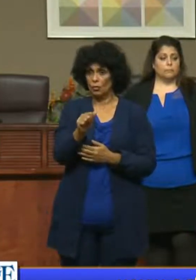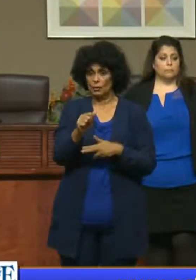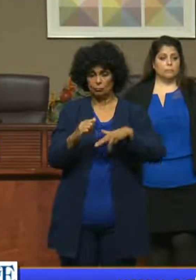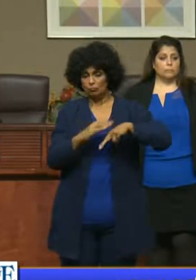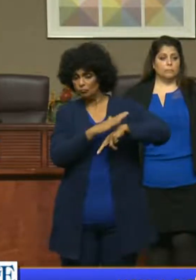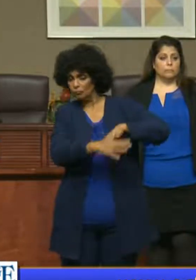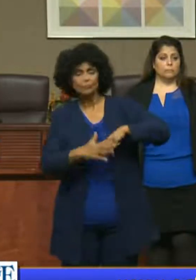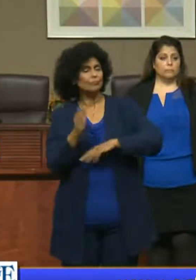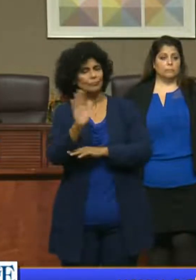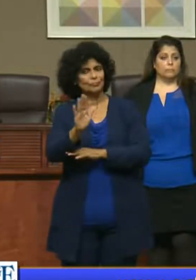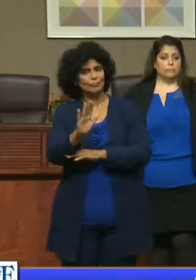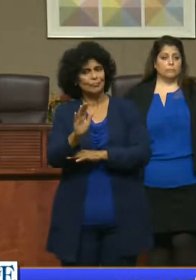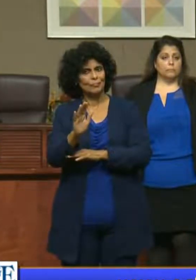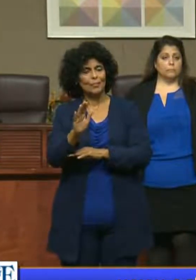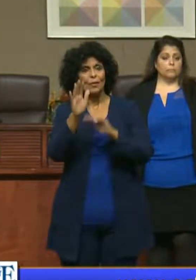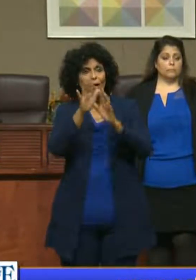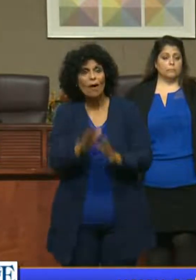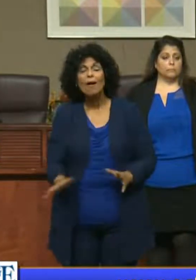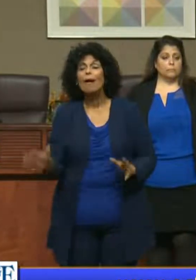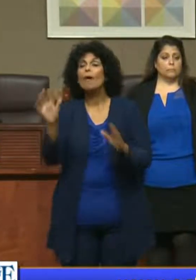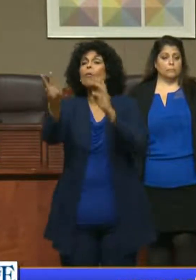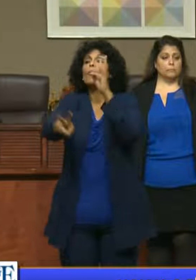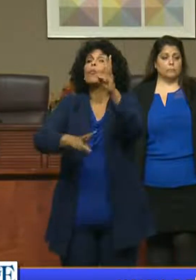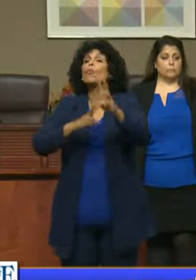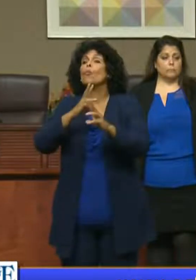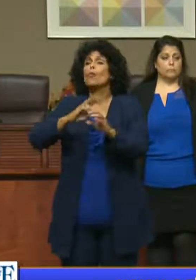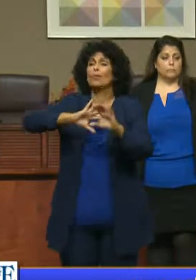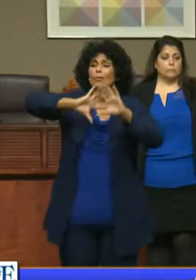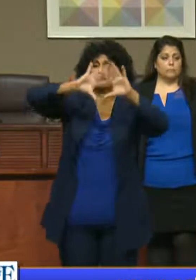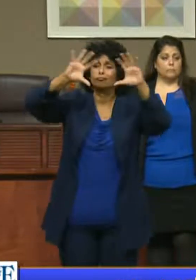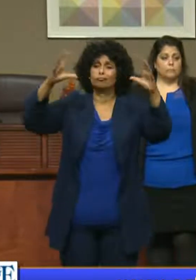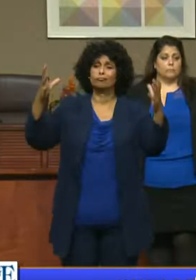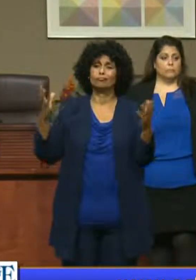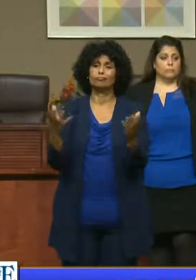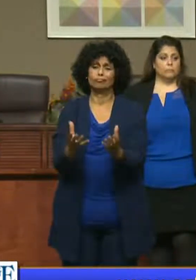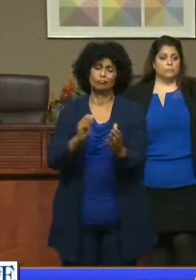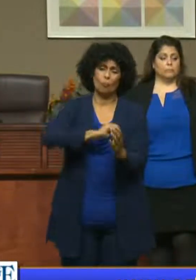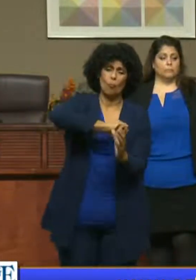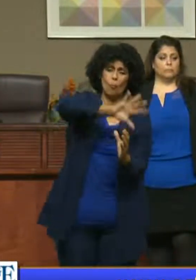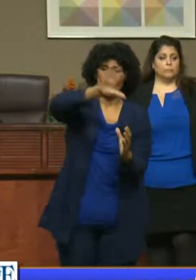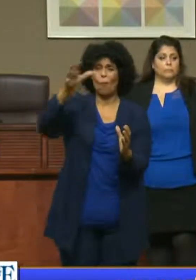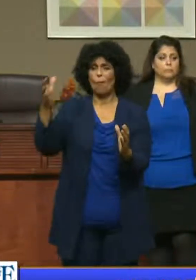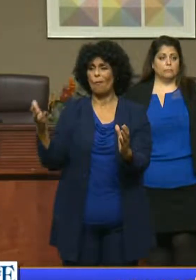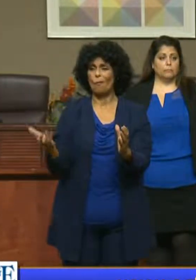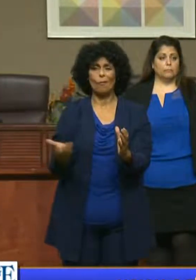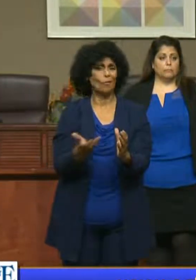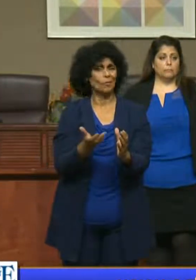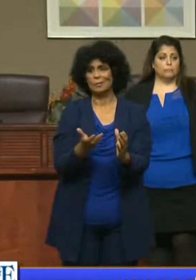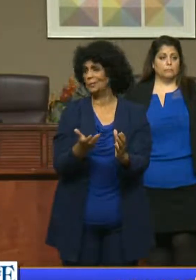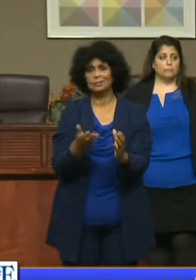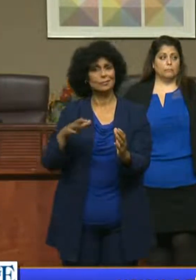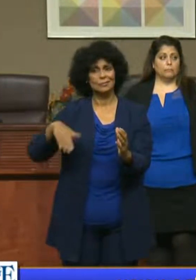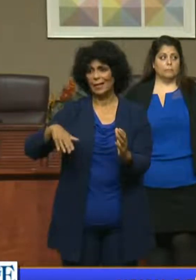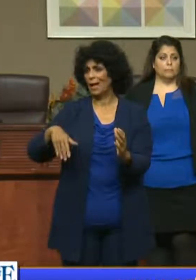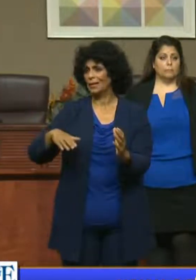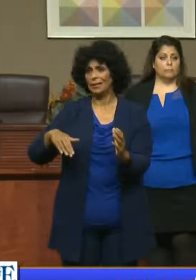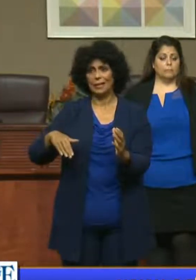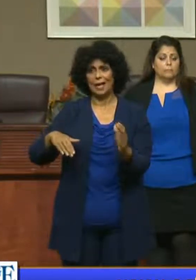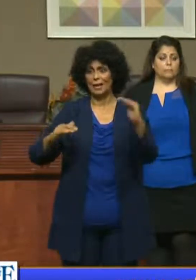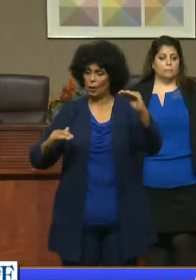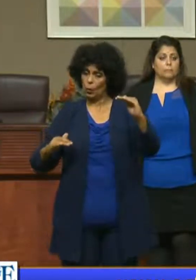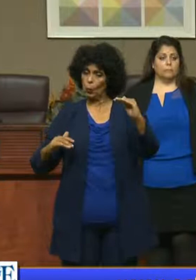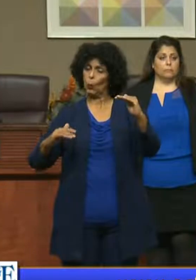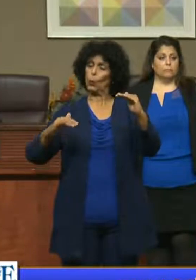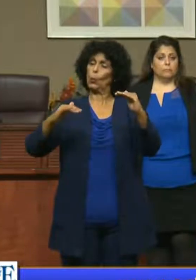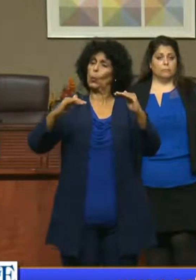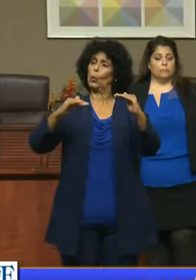world. The world has not recovered yet because there's still no known vaccine or cure